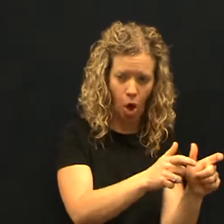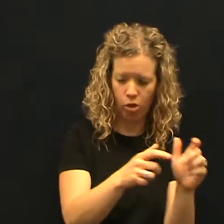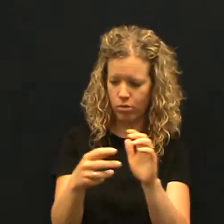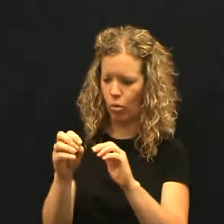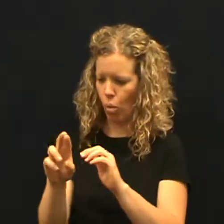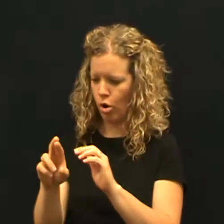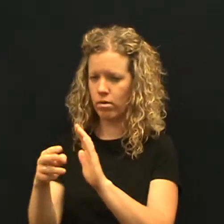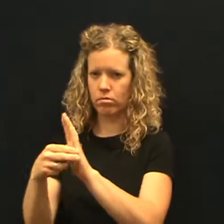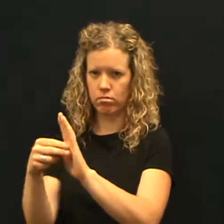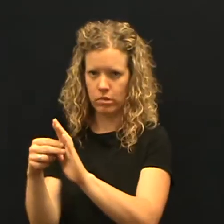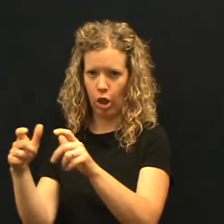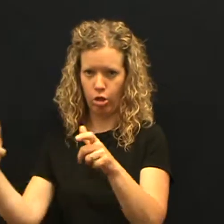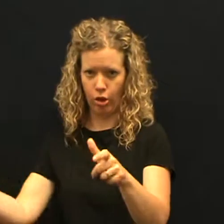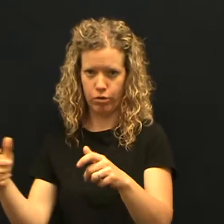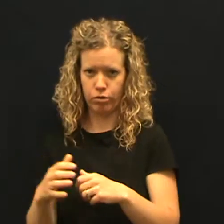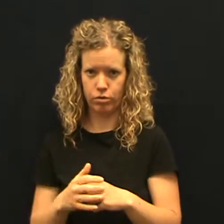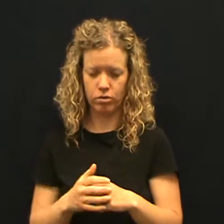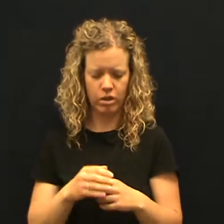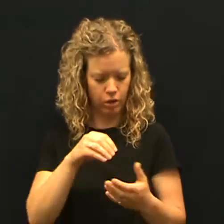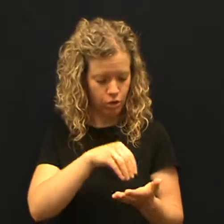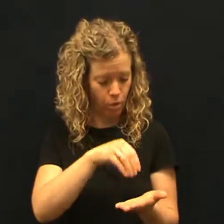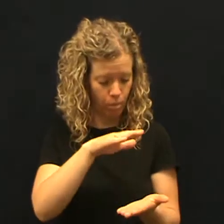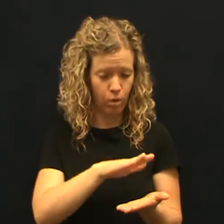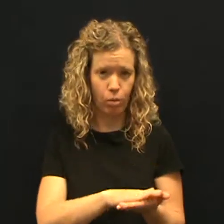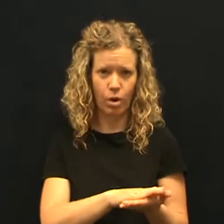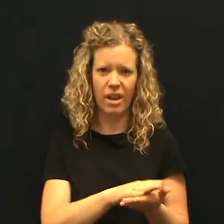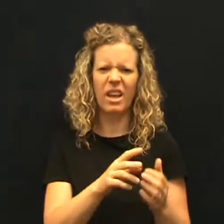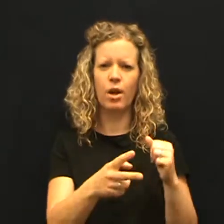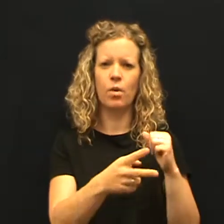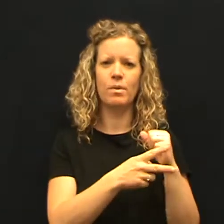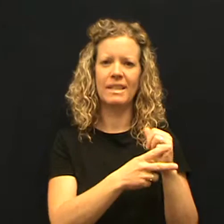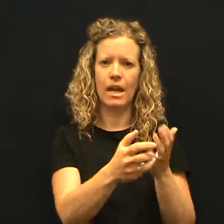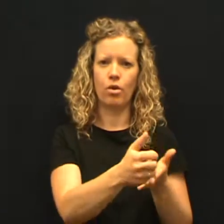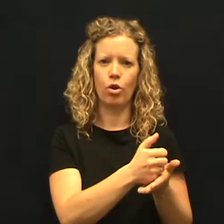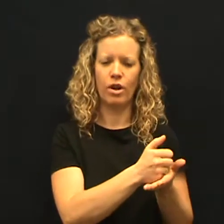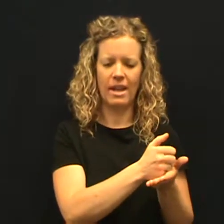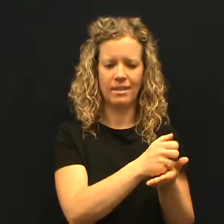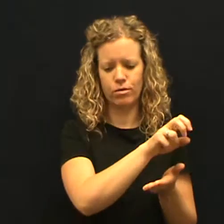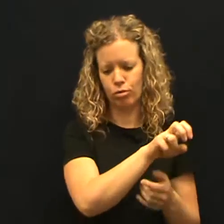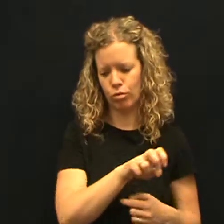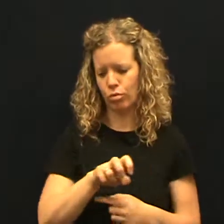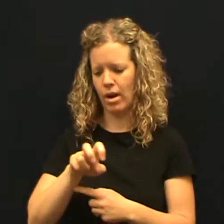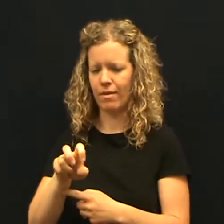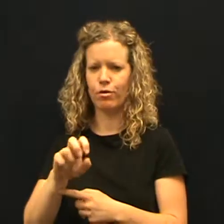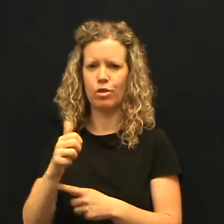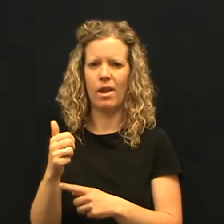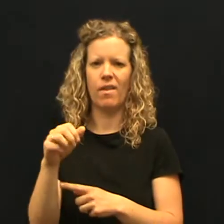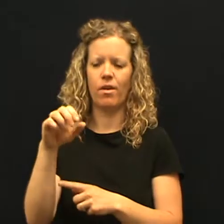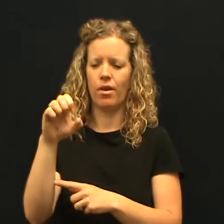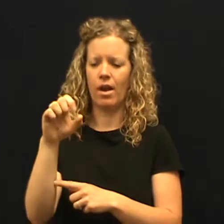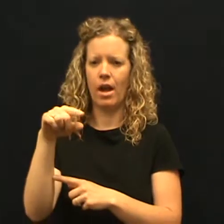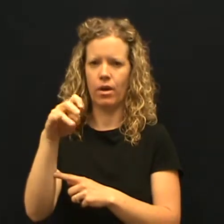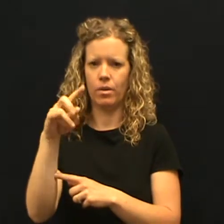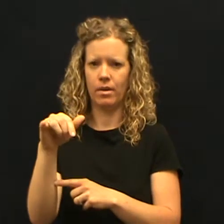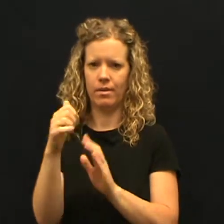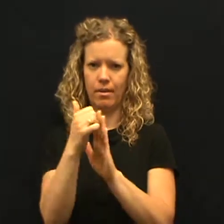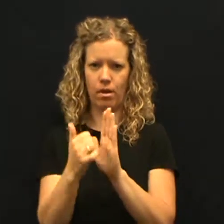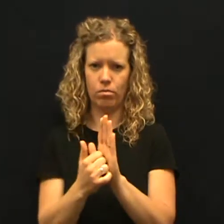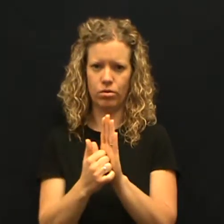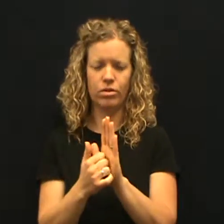entry, again, just moves them out from retained earnings to other equity accounts. All we're doing is we're saying that what had been